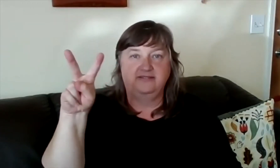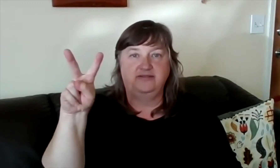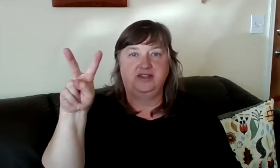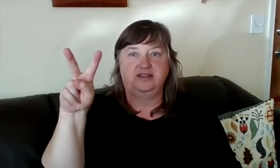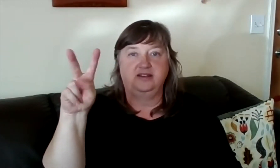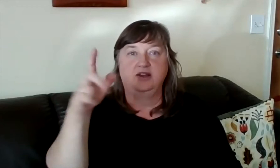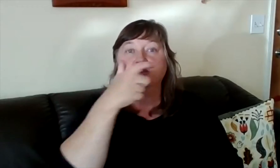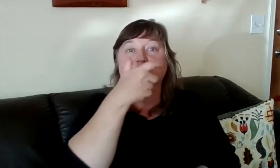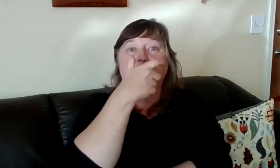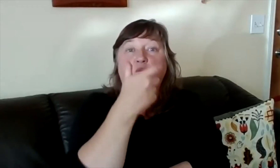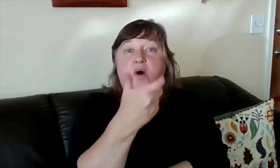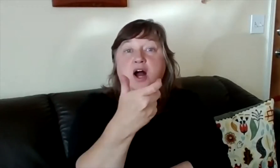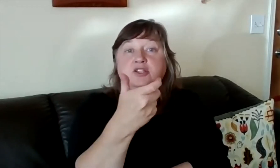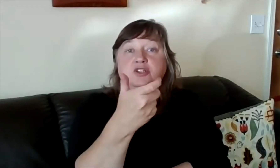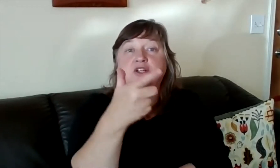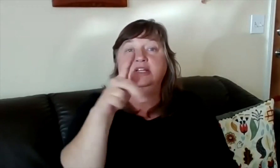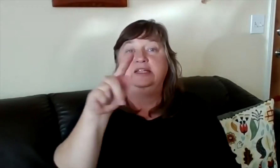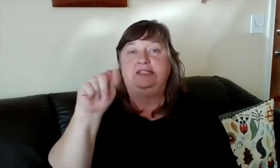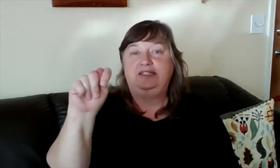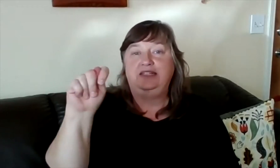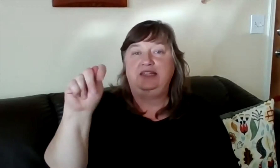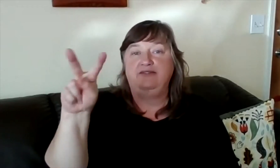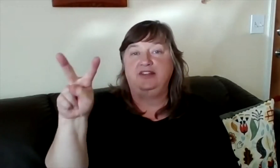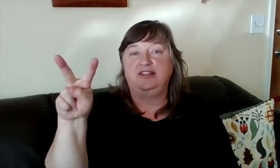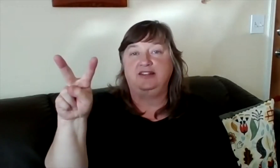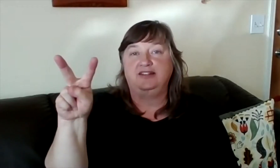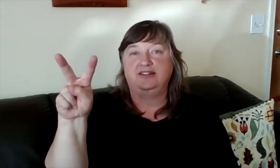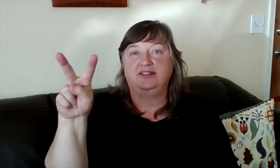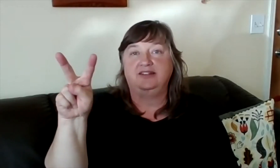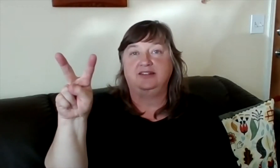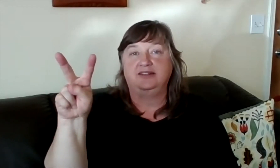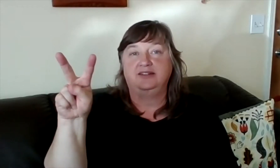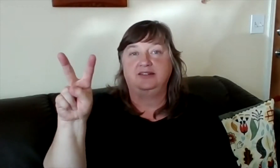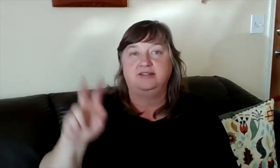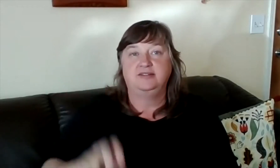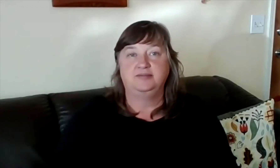TV. So watch TV.